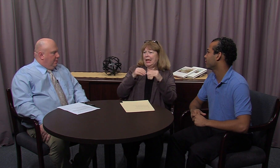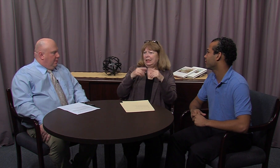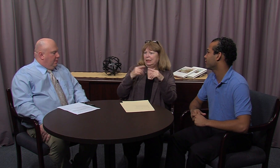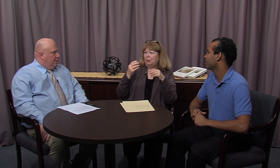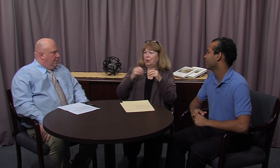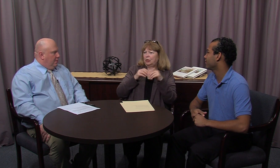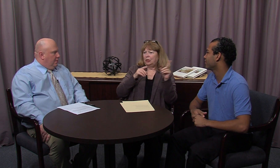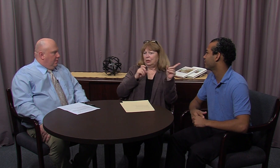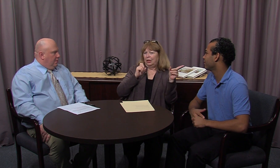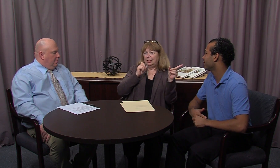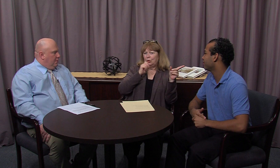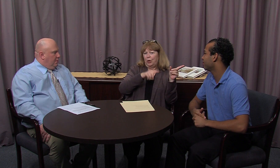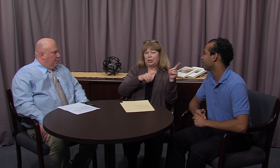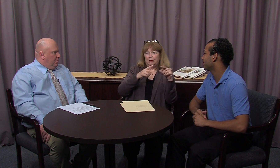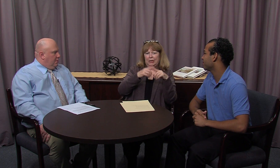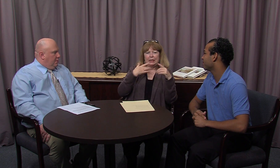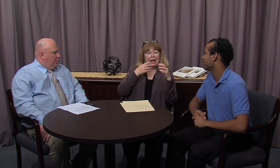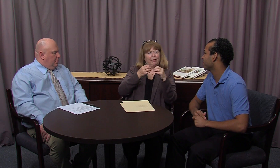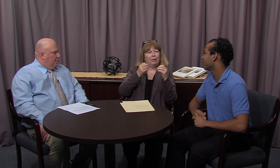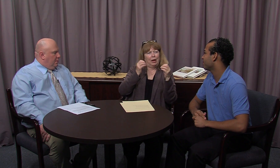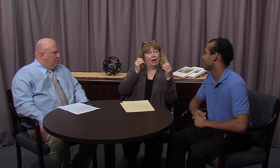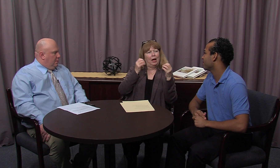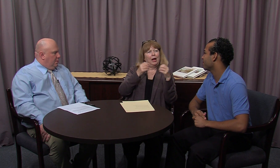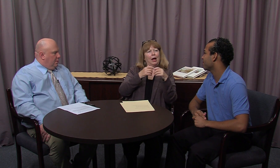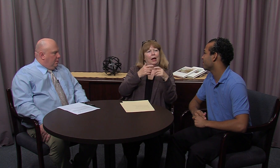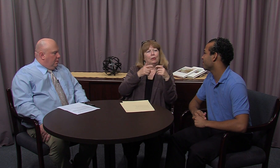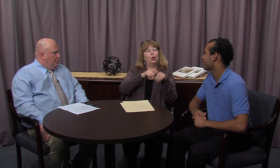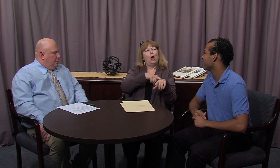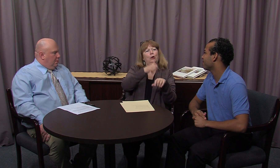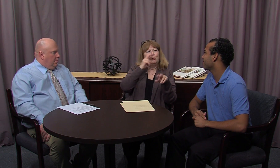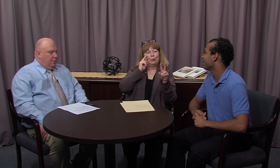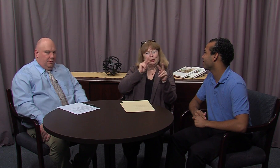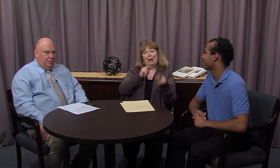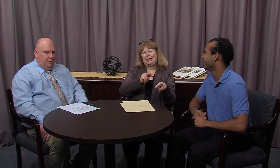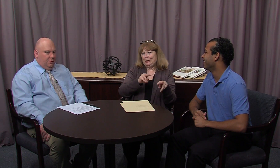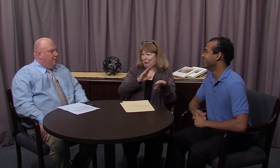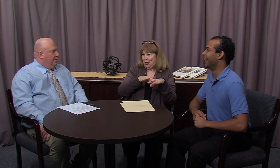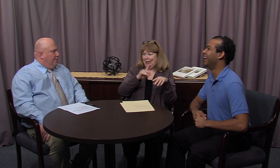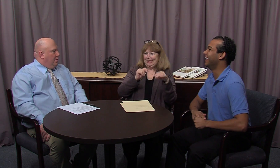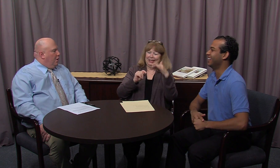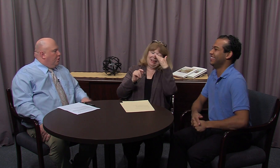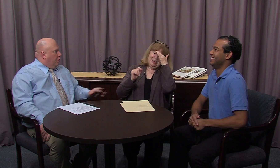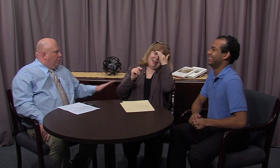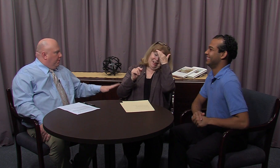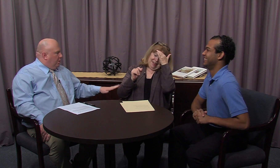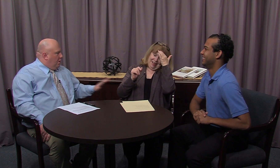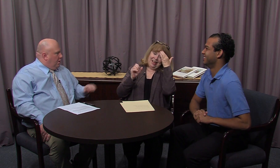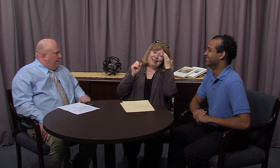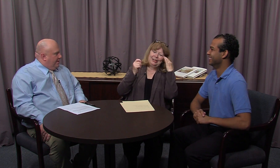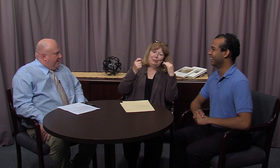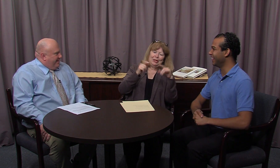little more to his question, because I have a longer perspective on it. A little bit longer? A little bit longer.